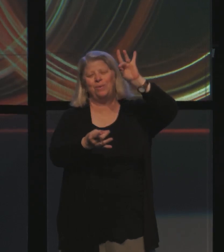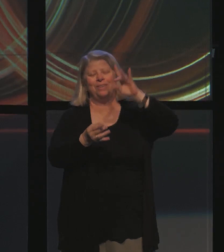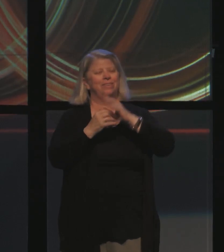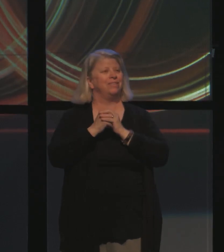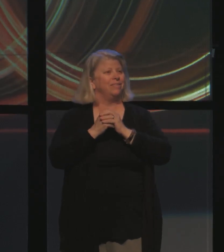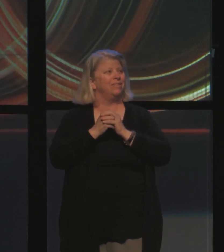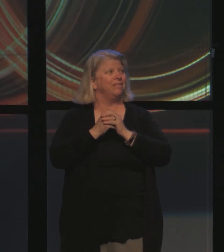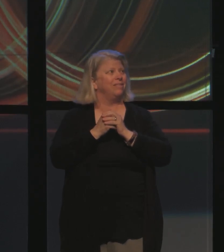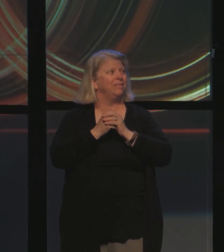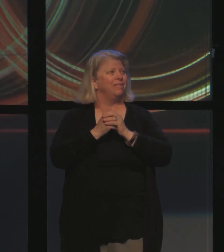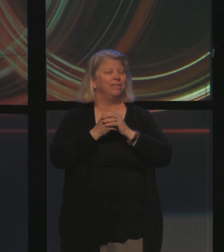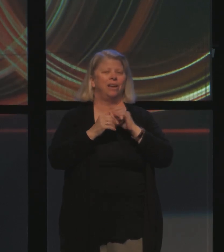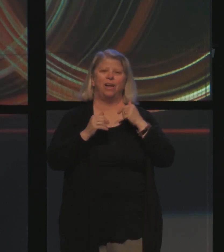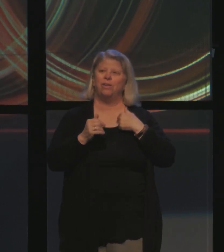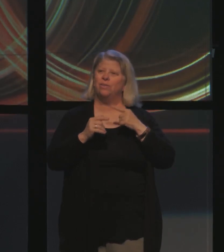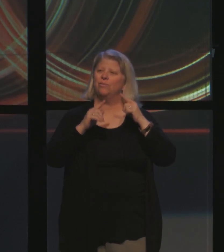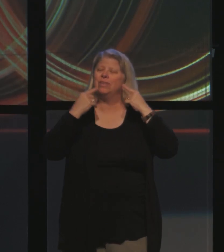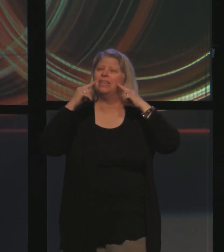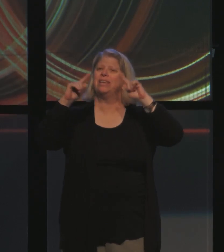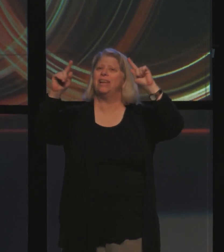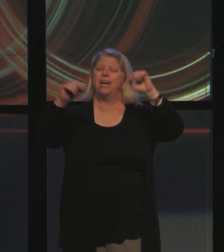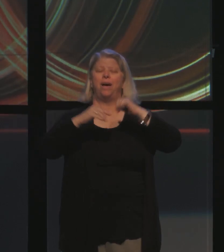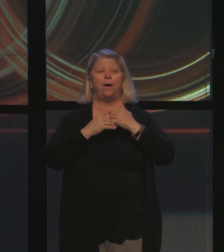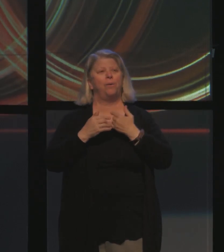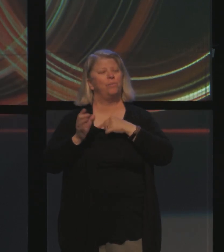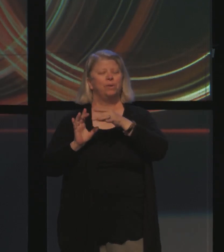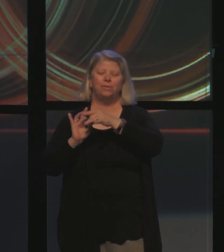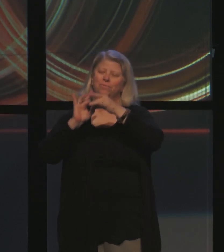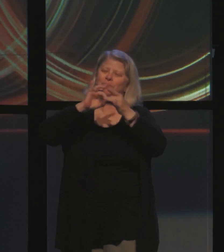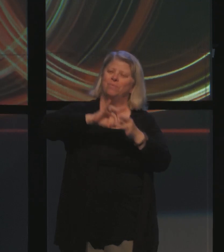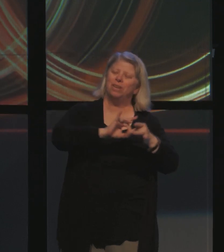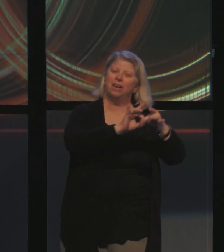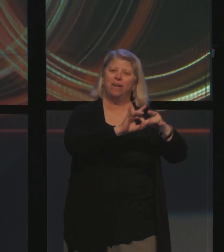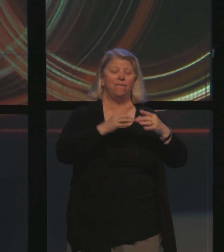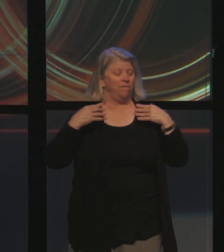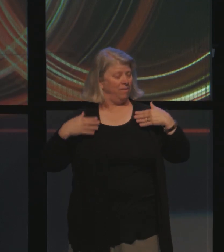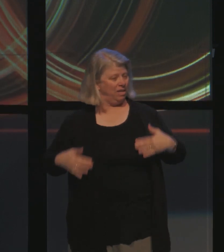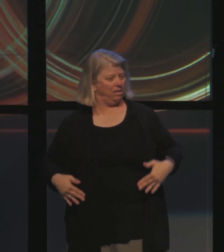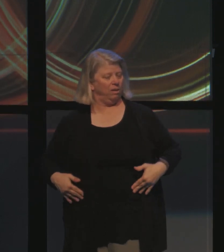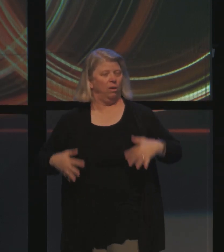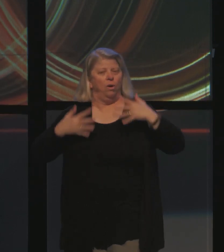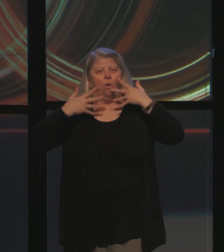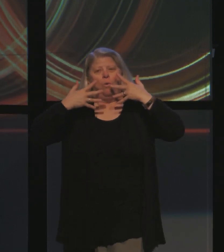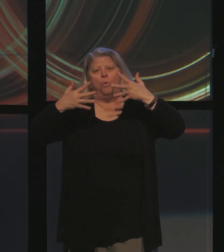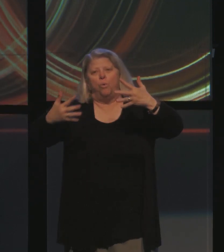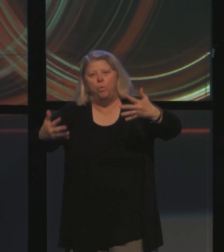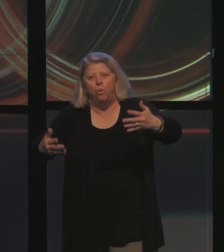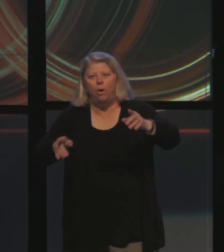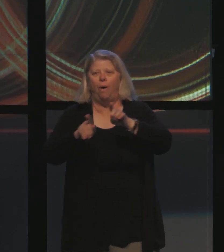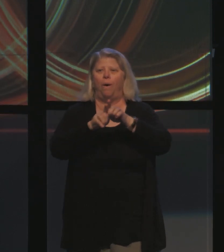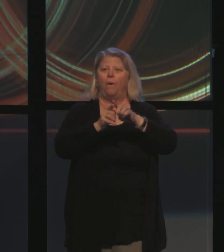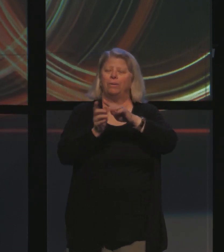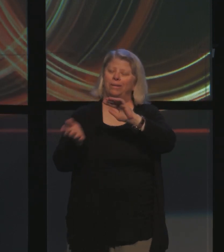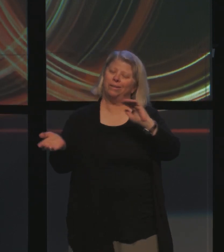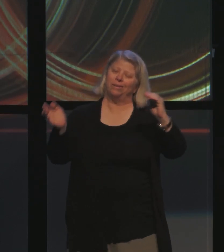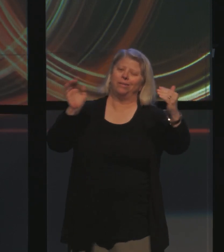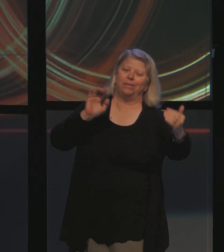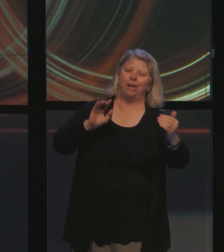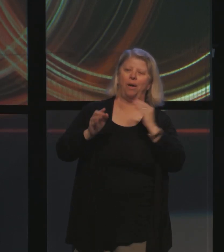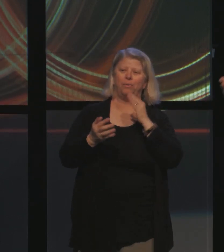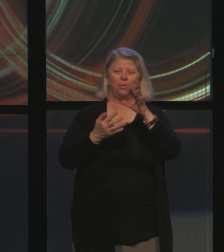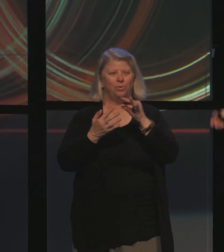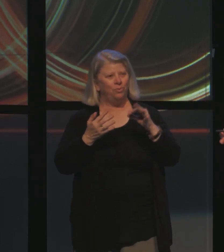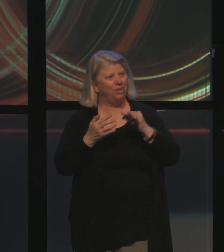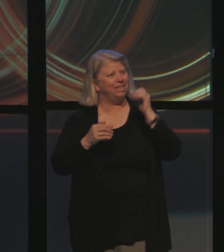in us and around us. And the way in which we we're talking about a physical exhale, but it's a metaphor for the choices we